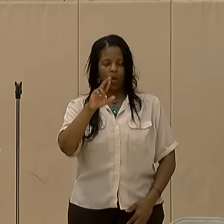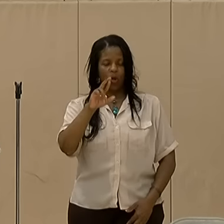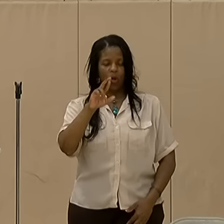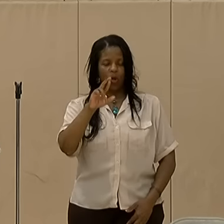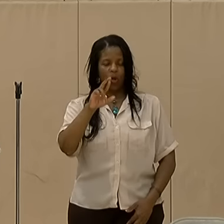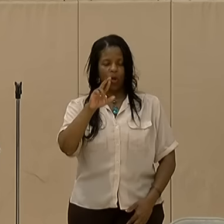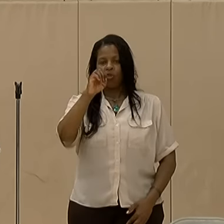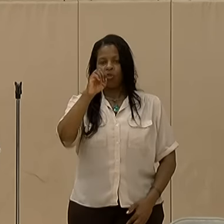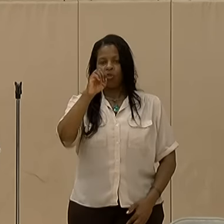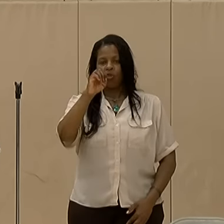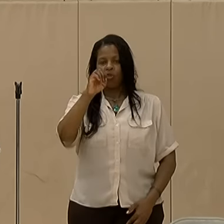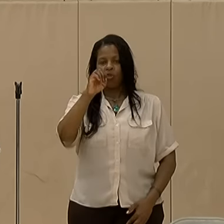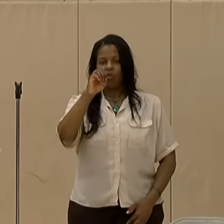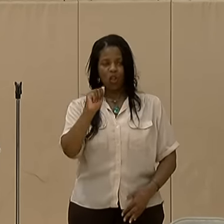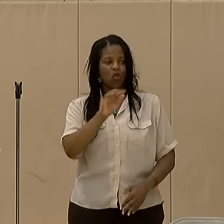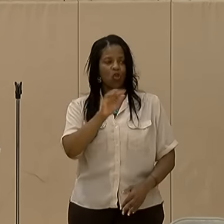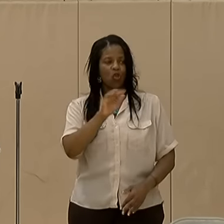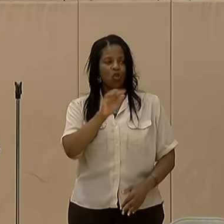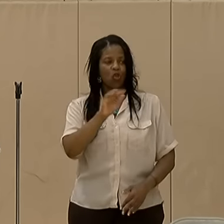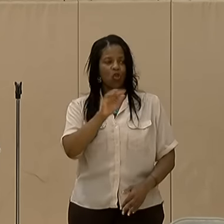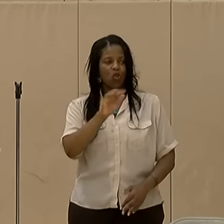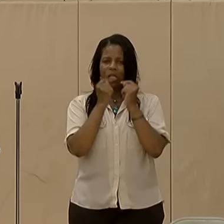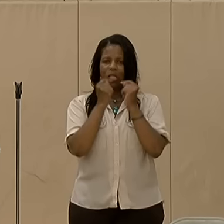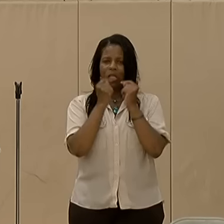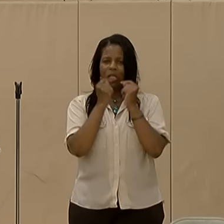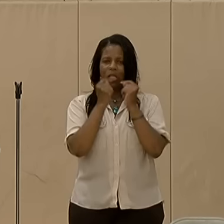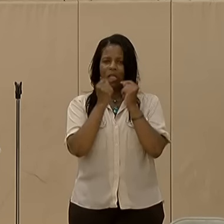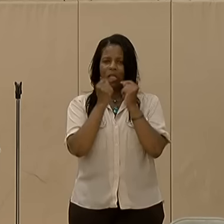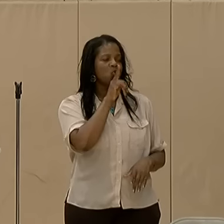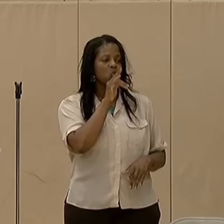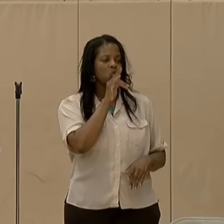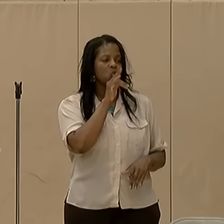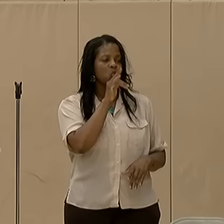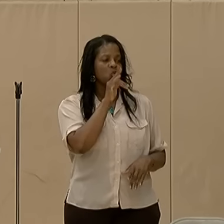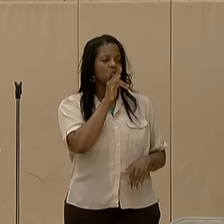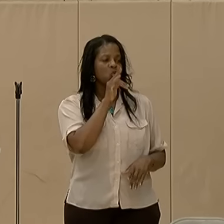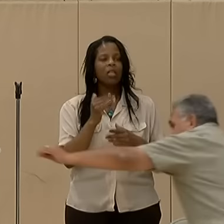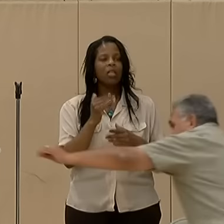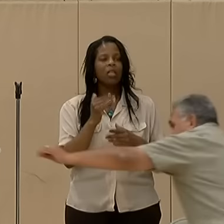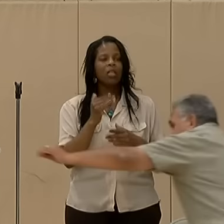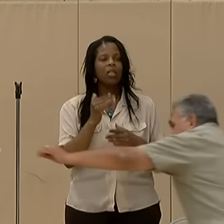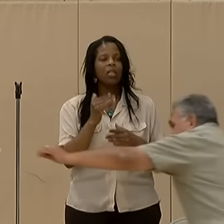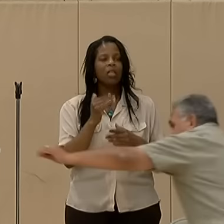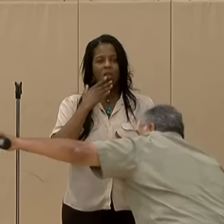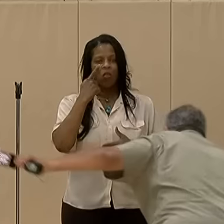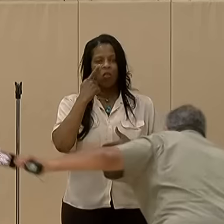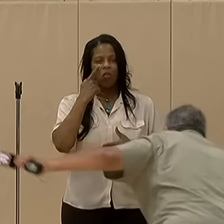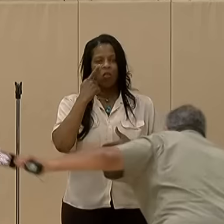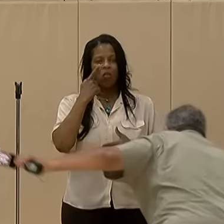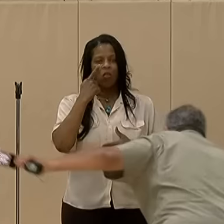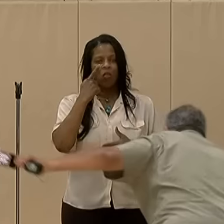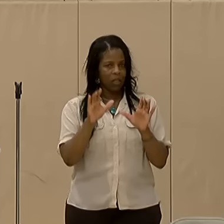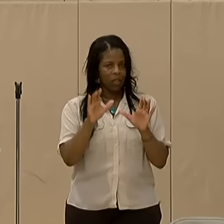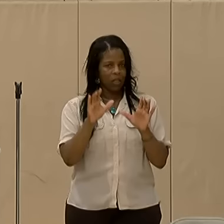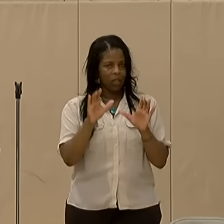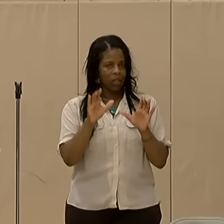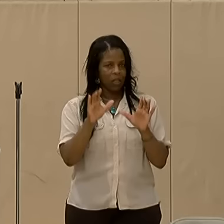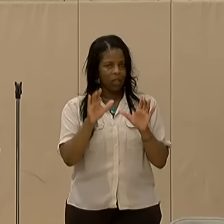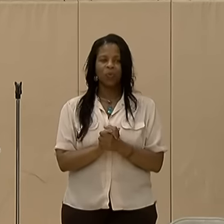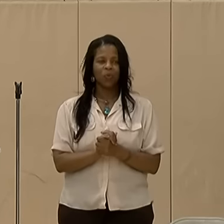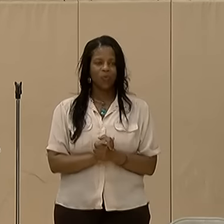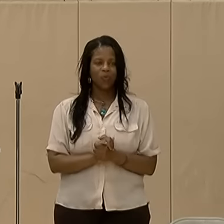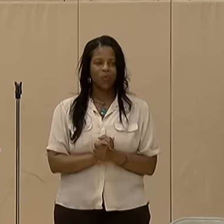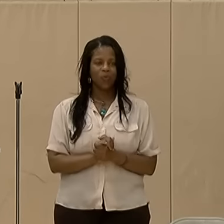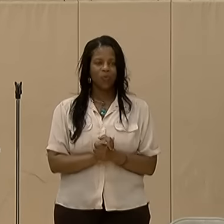Jessica, your team, absolutely. We commend the volunteers that jump in action as well, just like the Chief said.